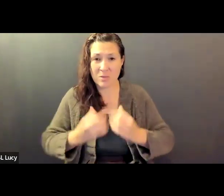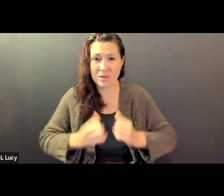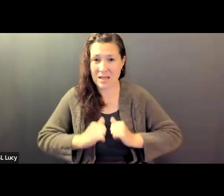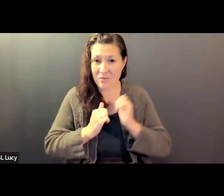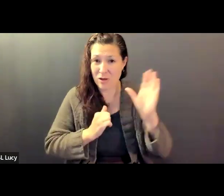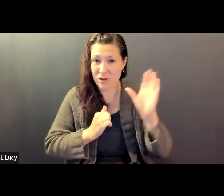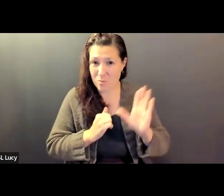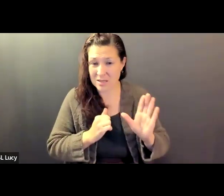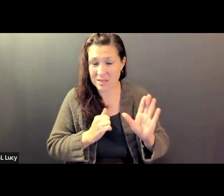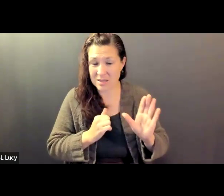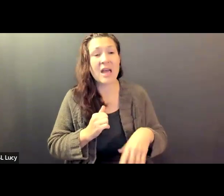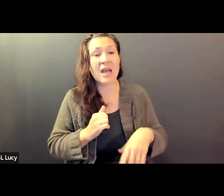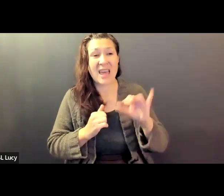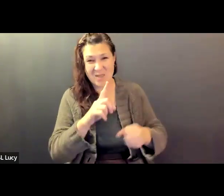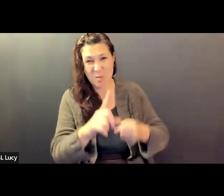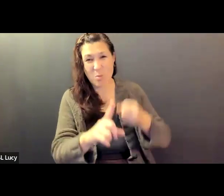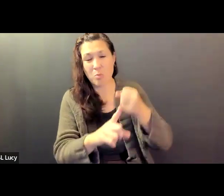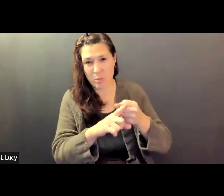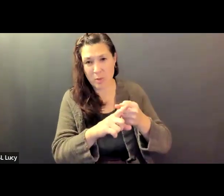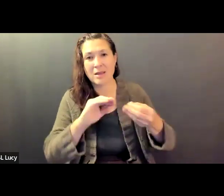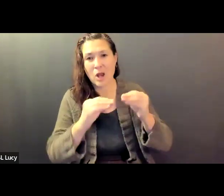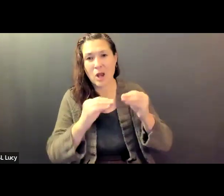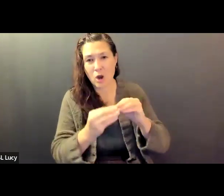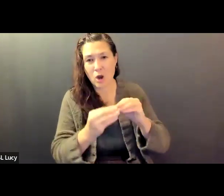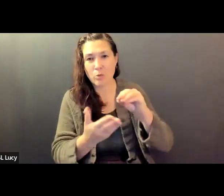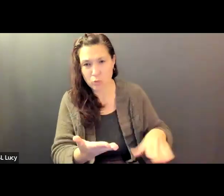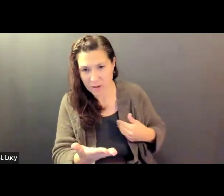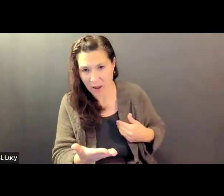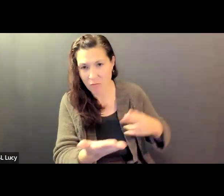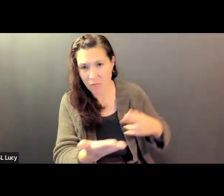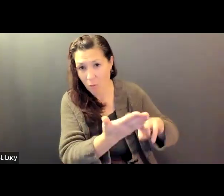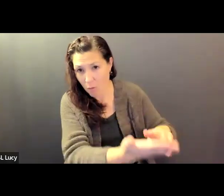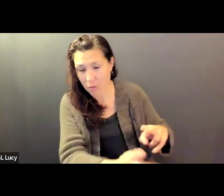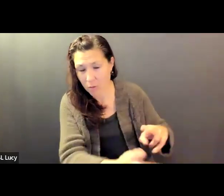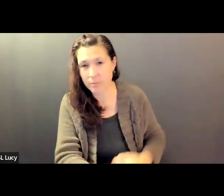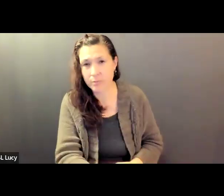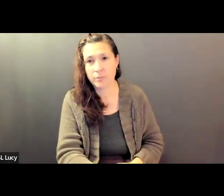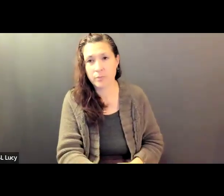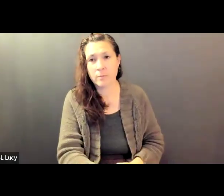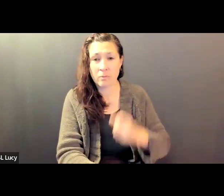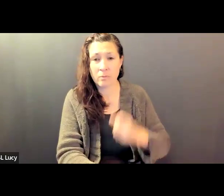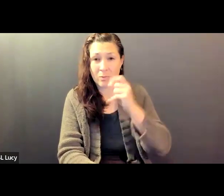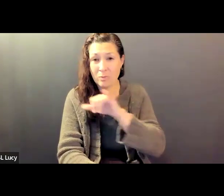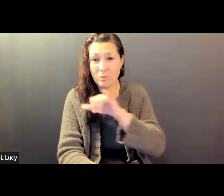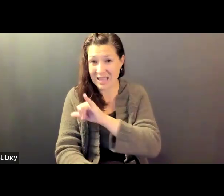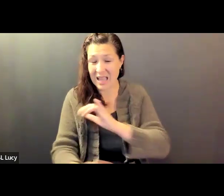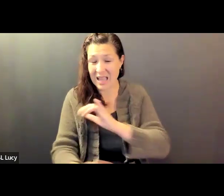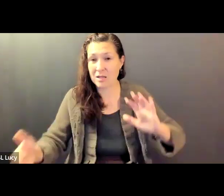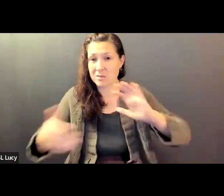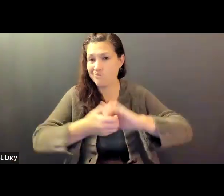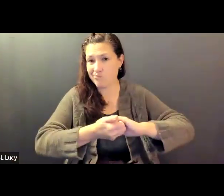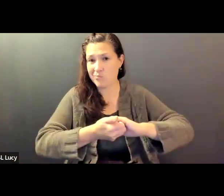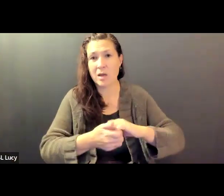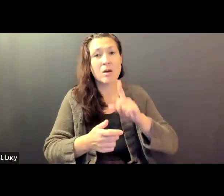that in our enrollment patterns. However, that has been paired with a real and lasting increase